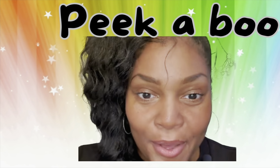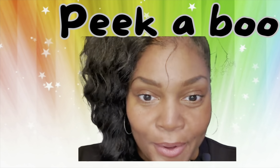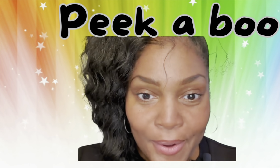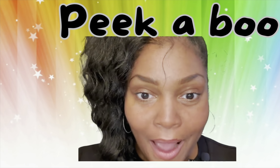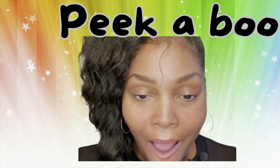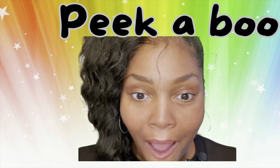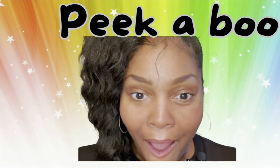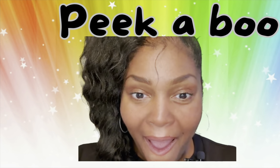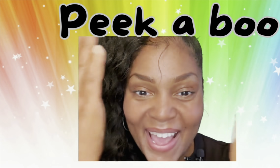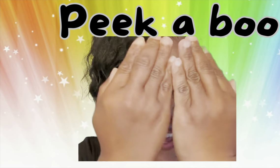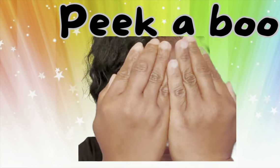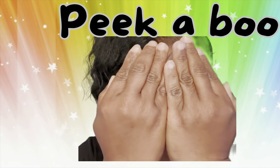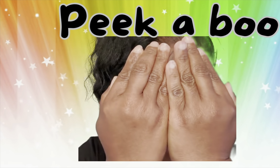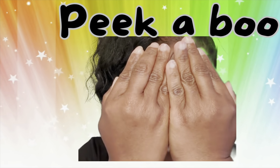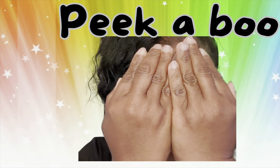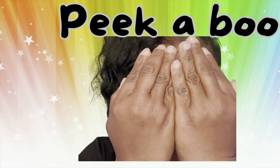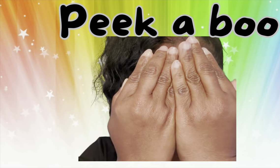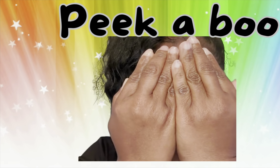peek-a-boo.